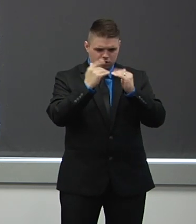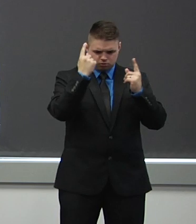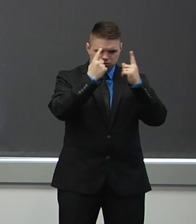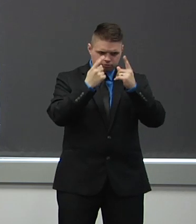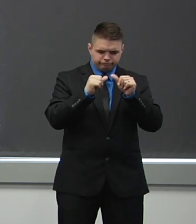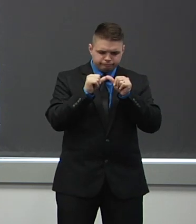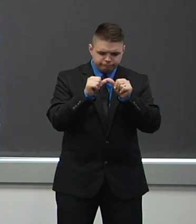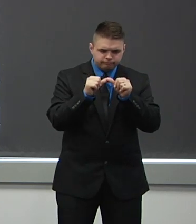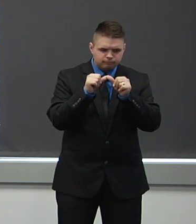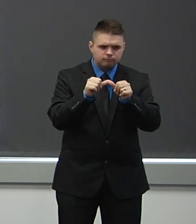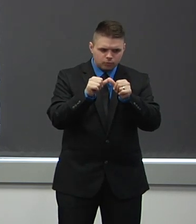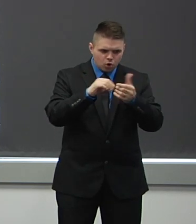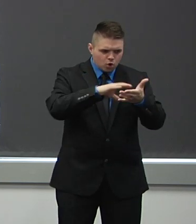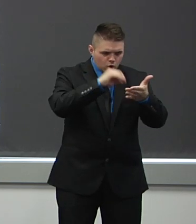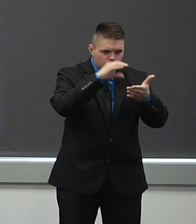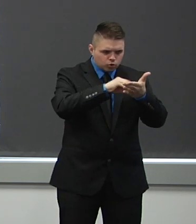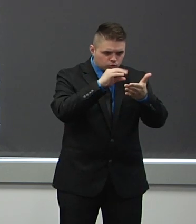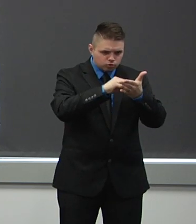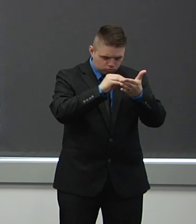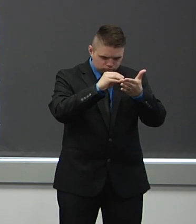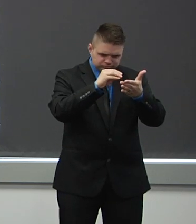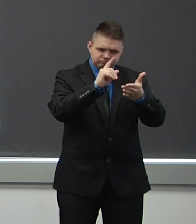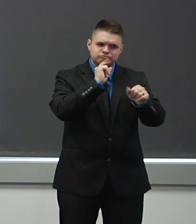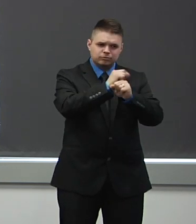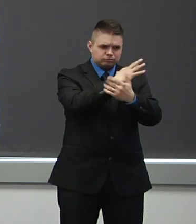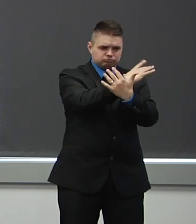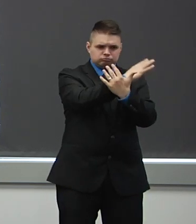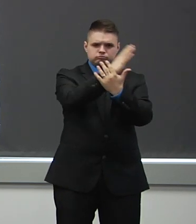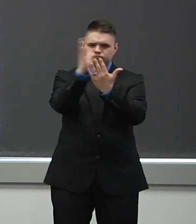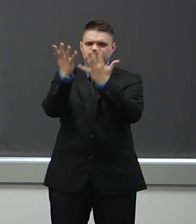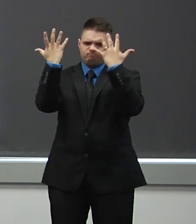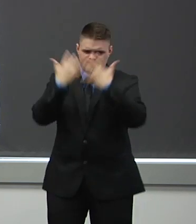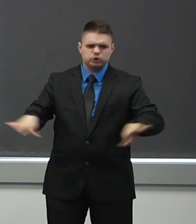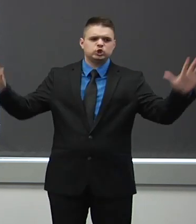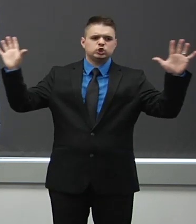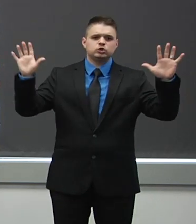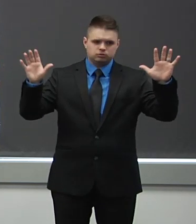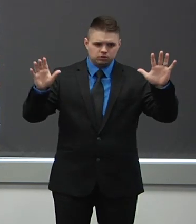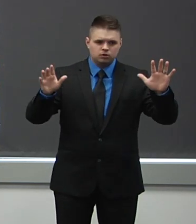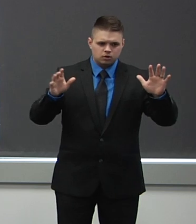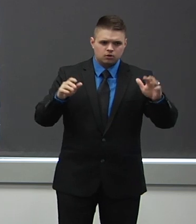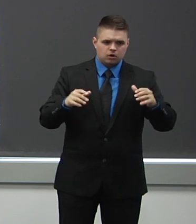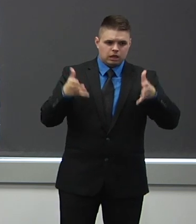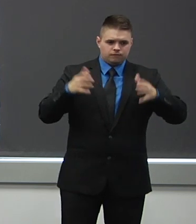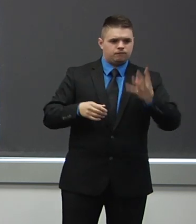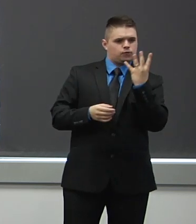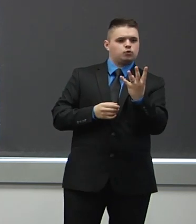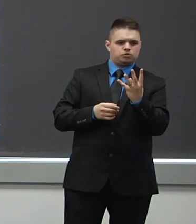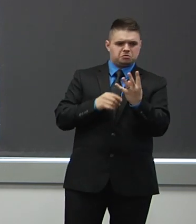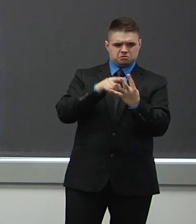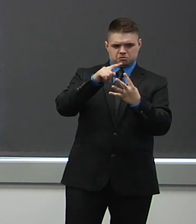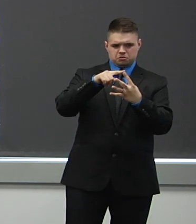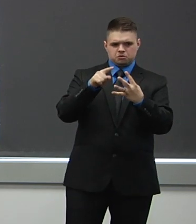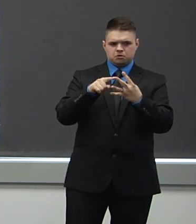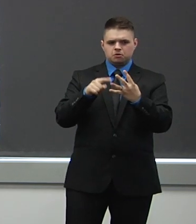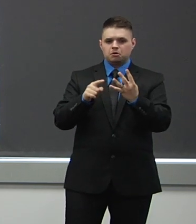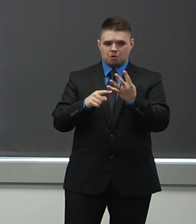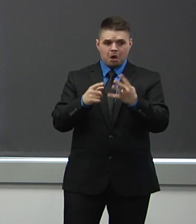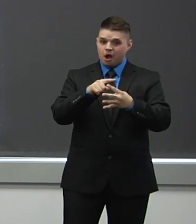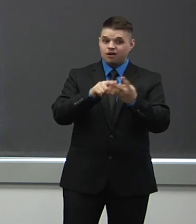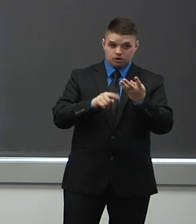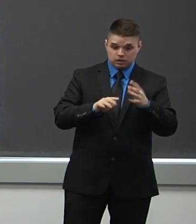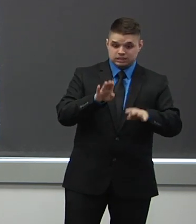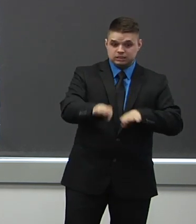the school year. What that calls for is kind of a four-step process. The first step is to contact our students and reestablish that